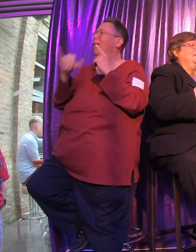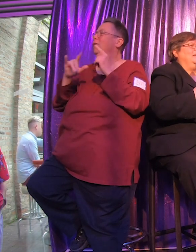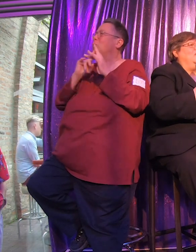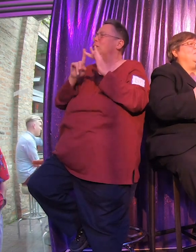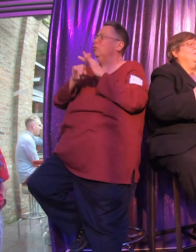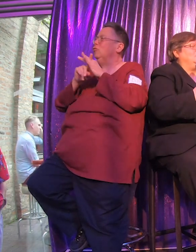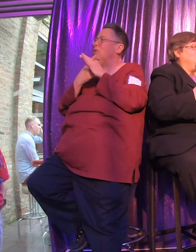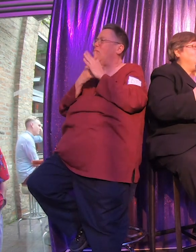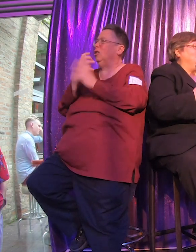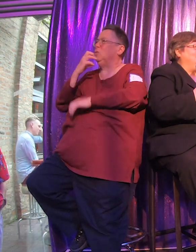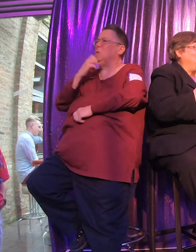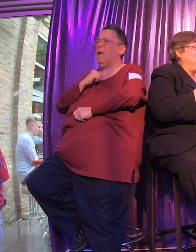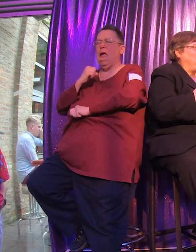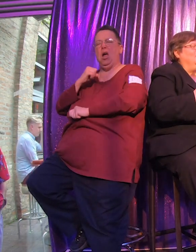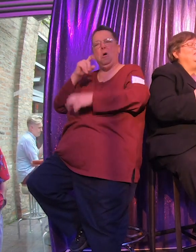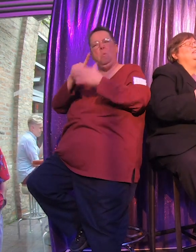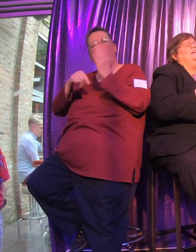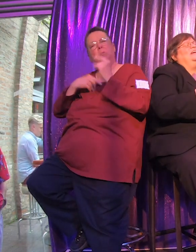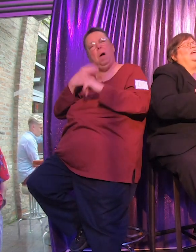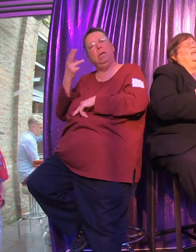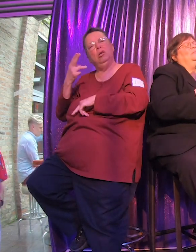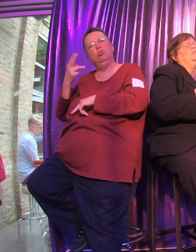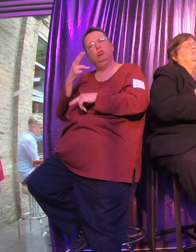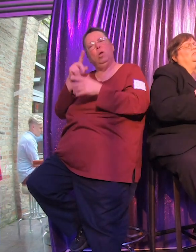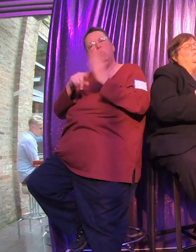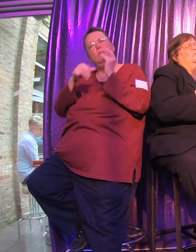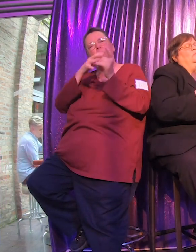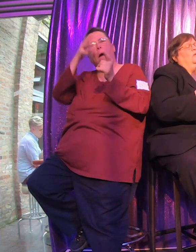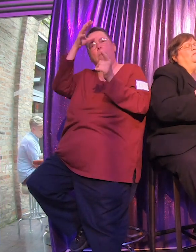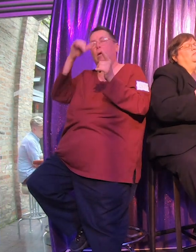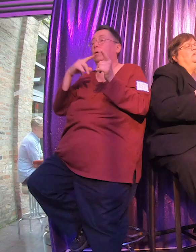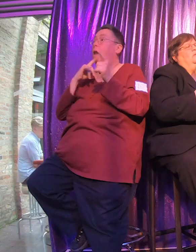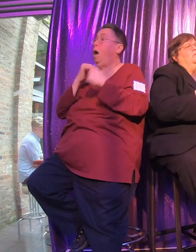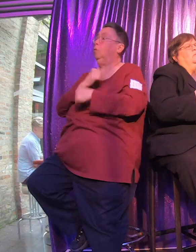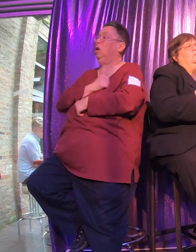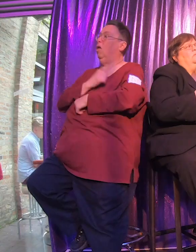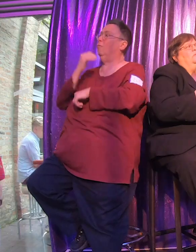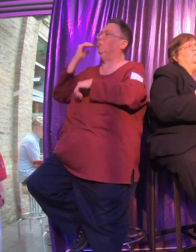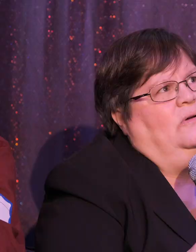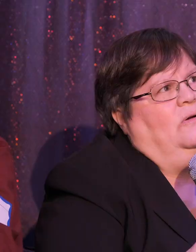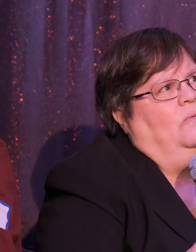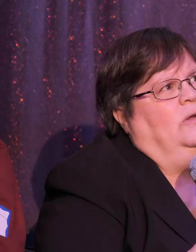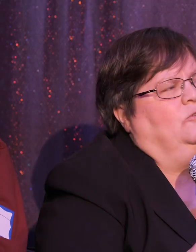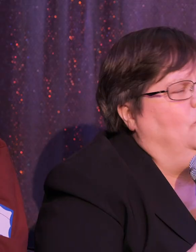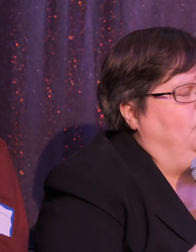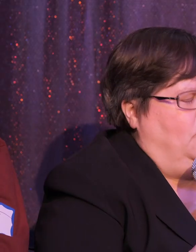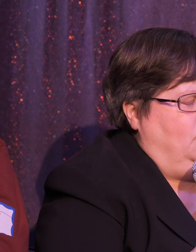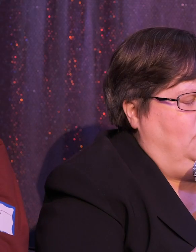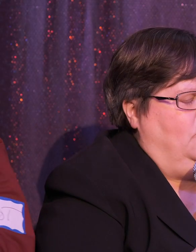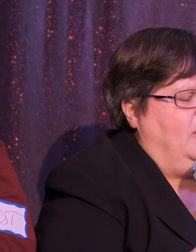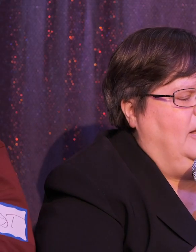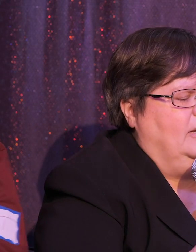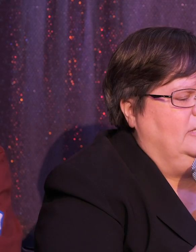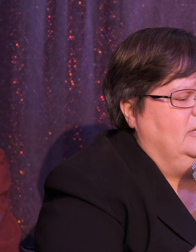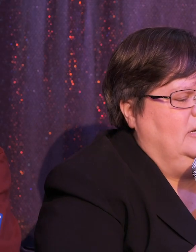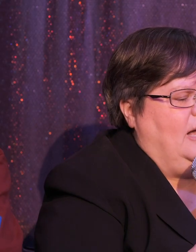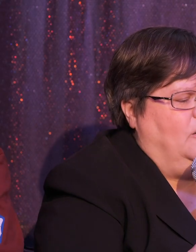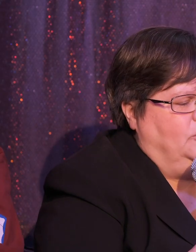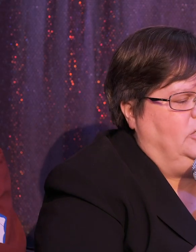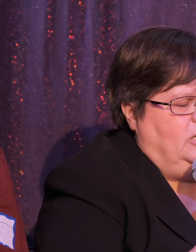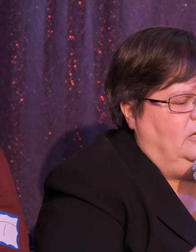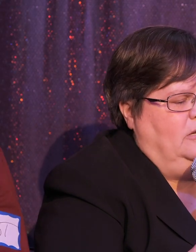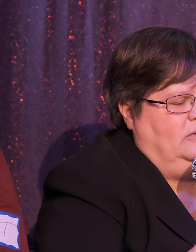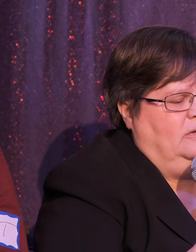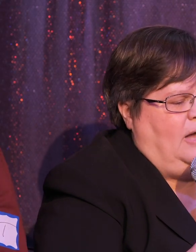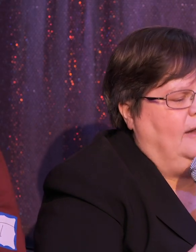to care about history and your parents. You want the answers. And I would so love to know what drove her and